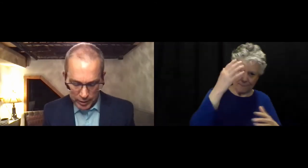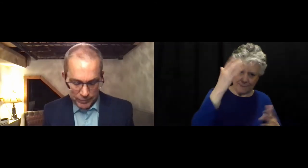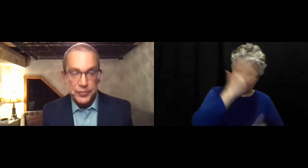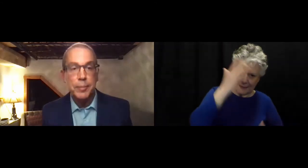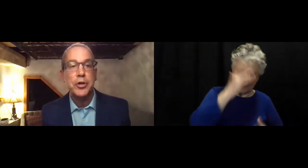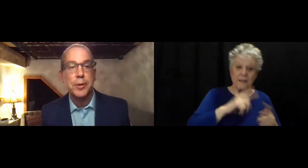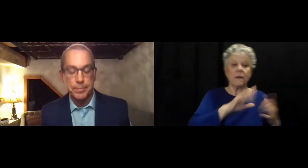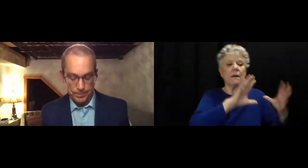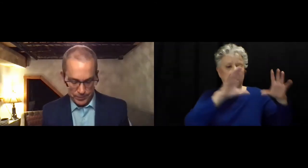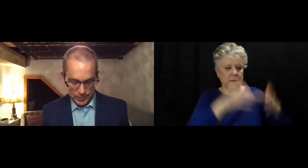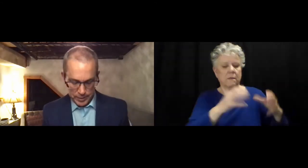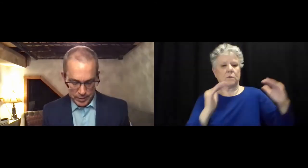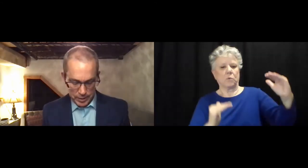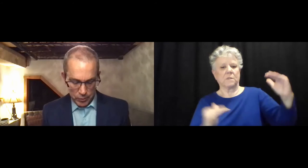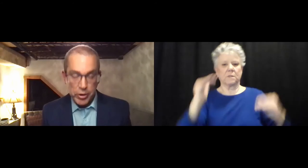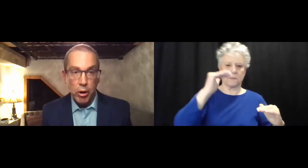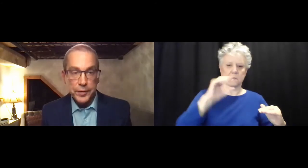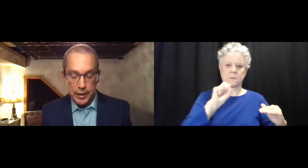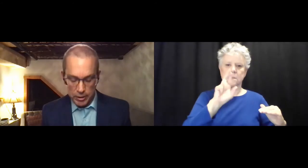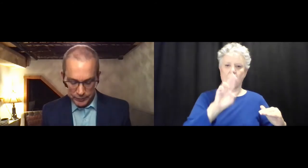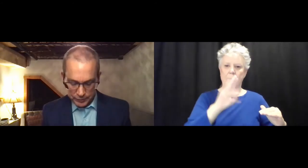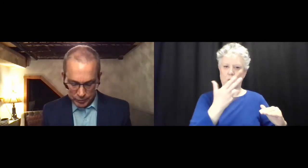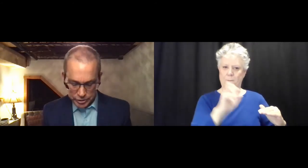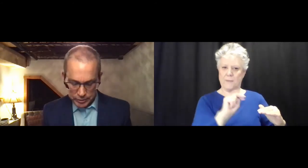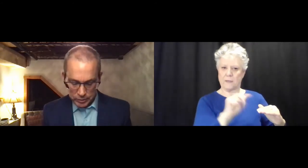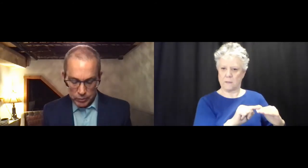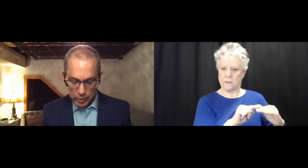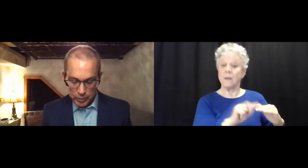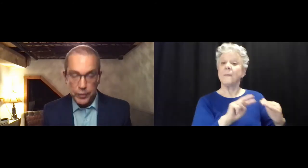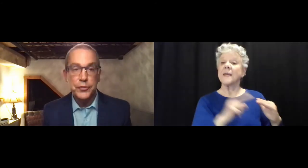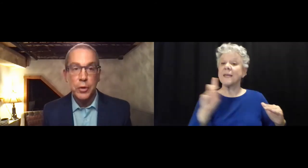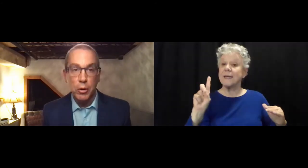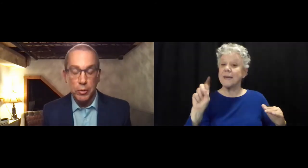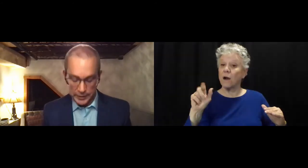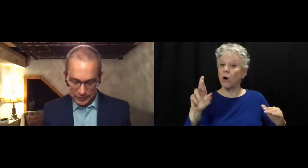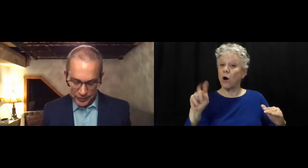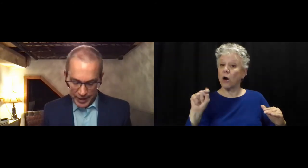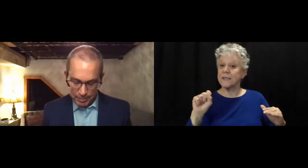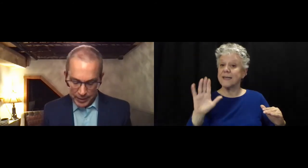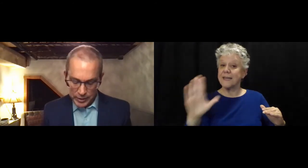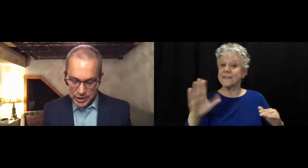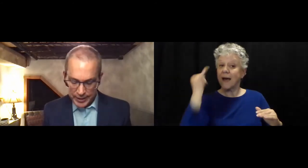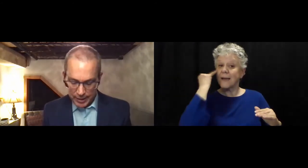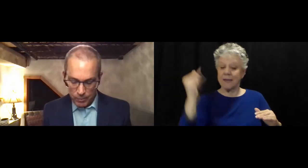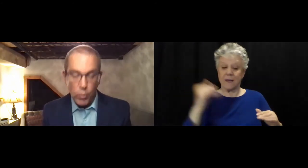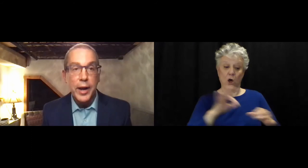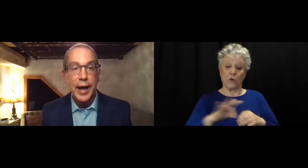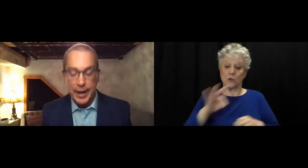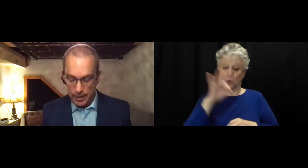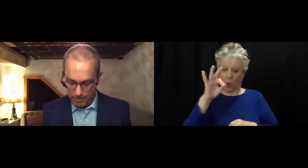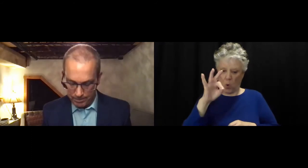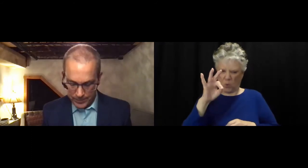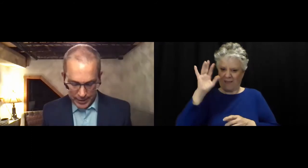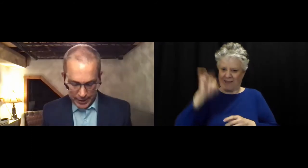to the category of the subhuman. Recall Descartes' assertion, quote, the soul is that by which I am what